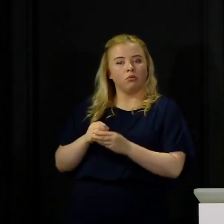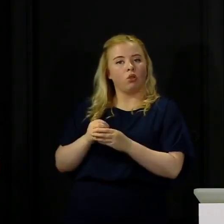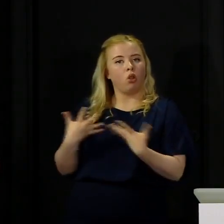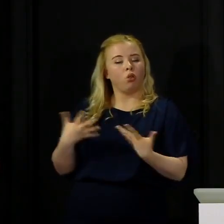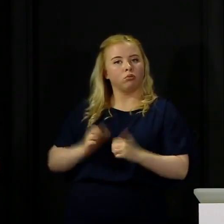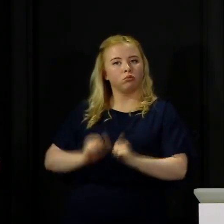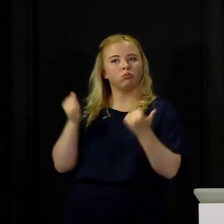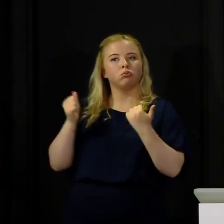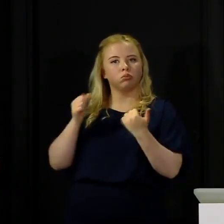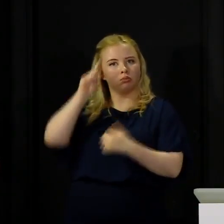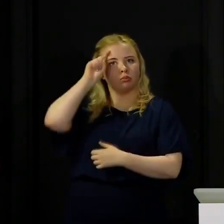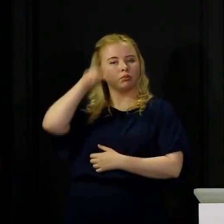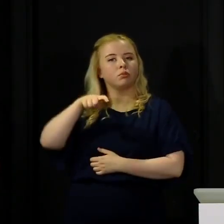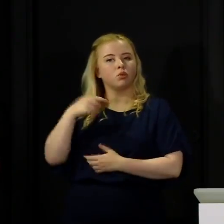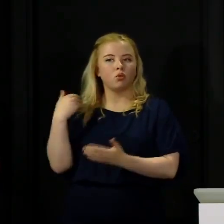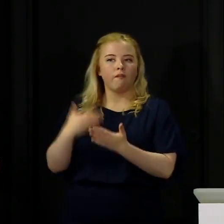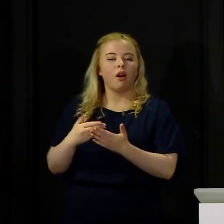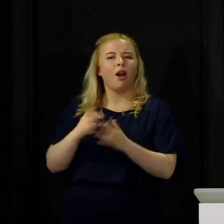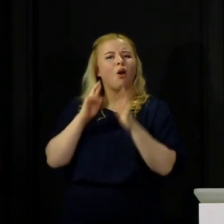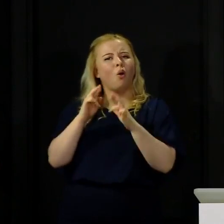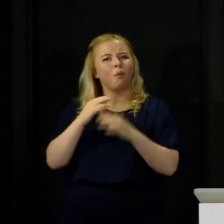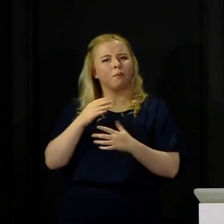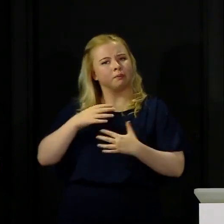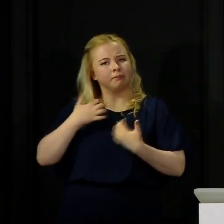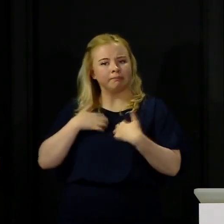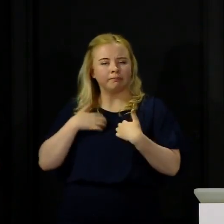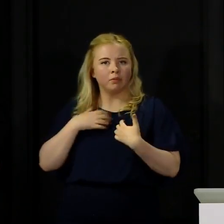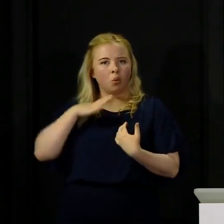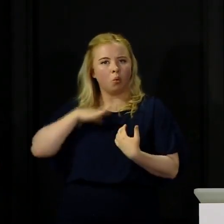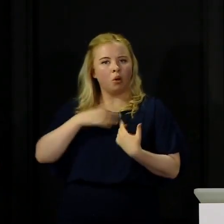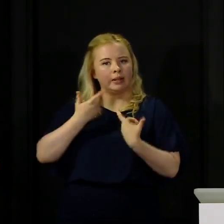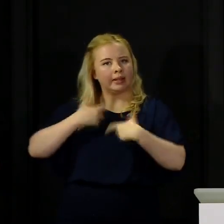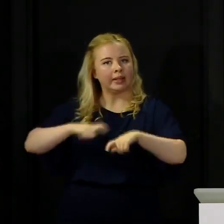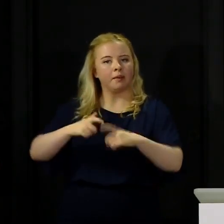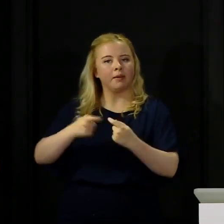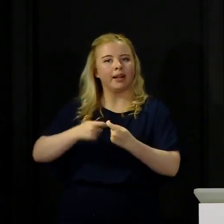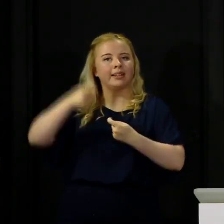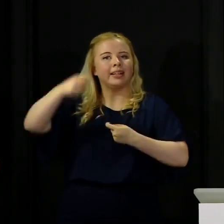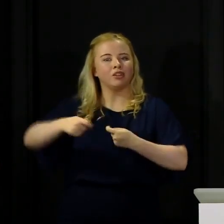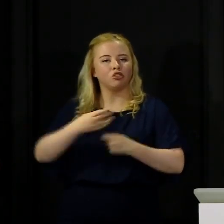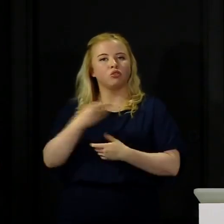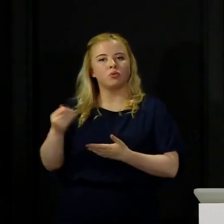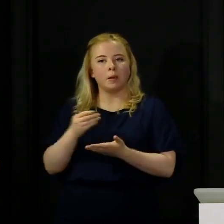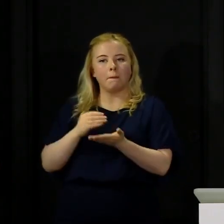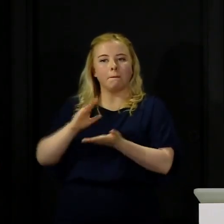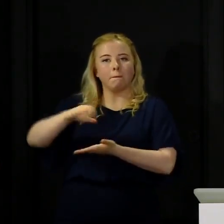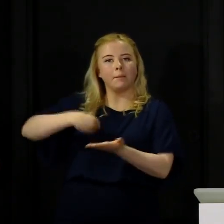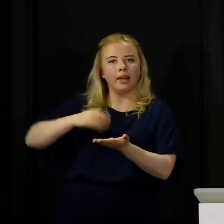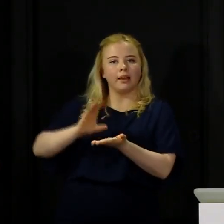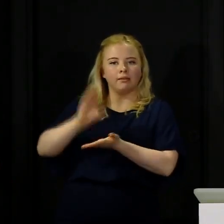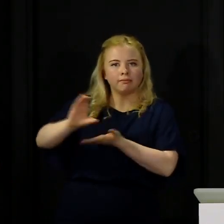a continued willingness to look at extension of some of those interventions. And